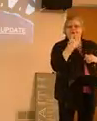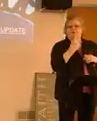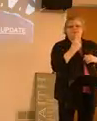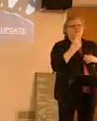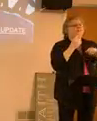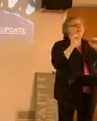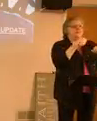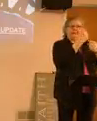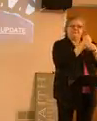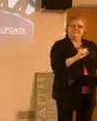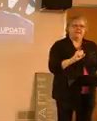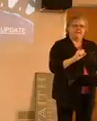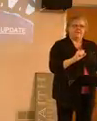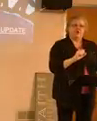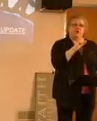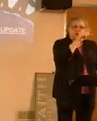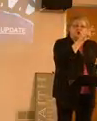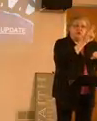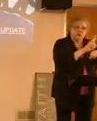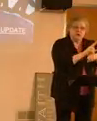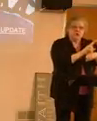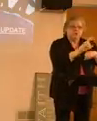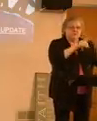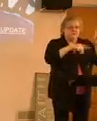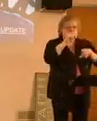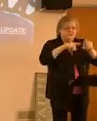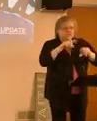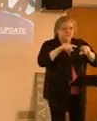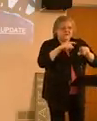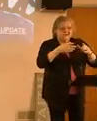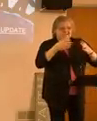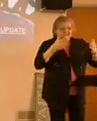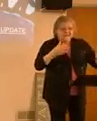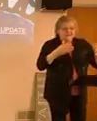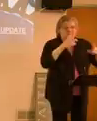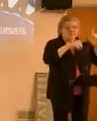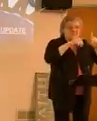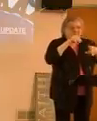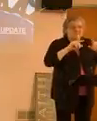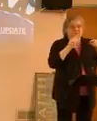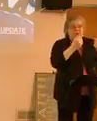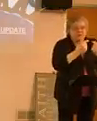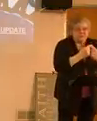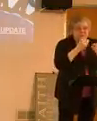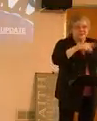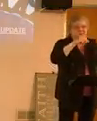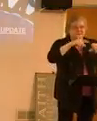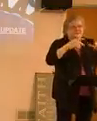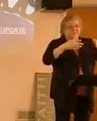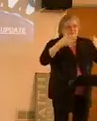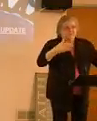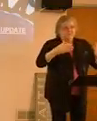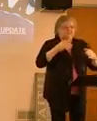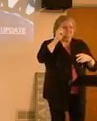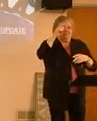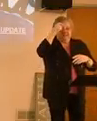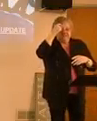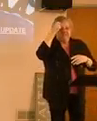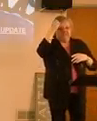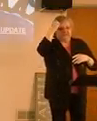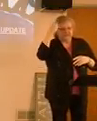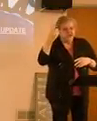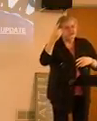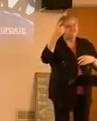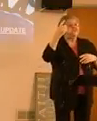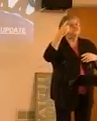and that you can use systems, religious systems, political systems, educational systems. You can